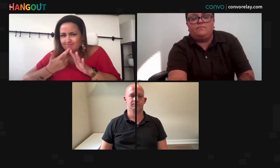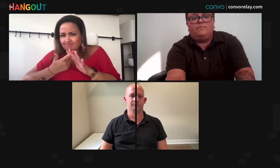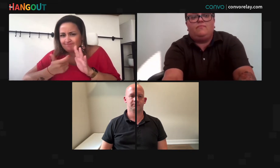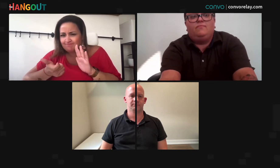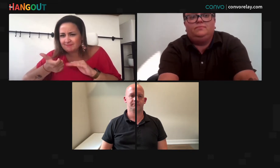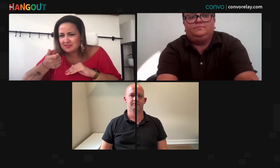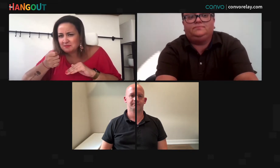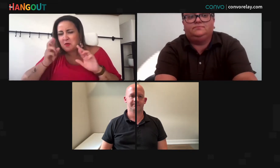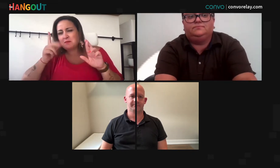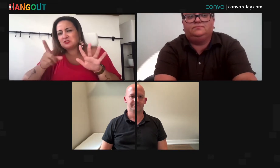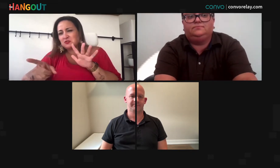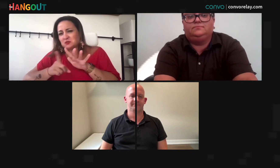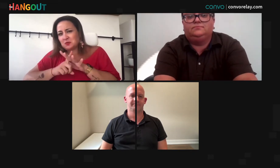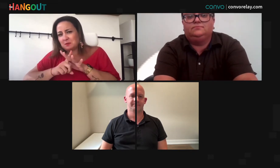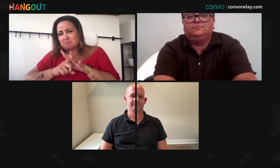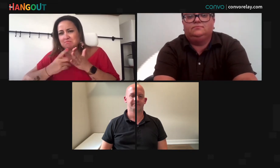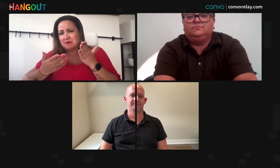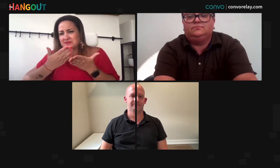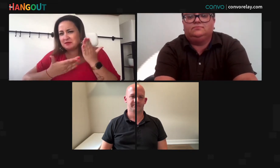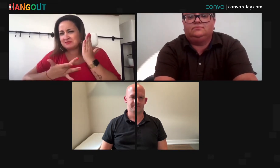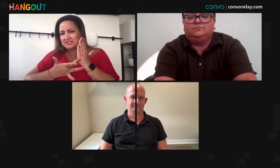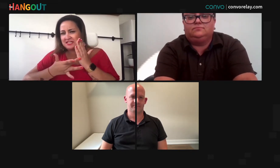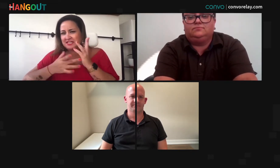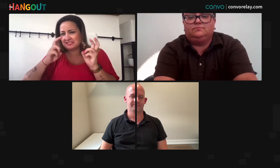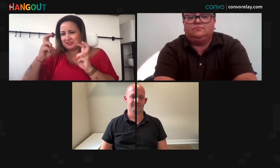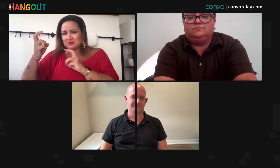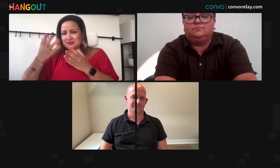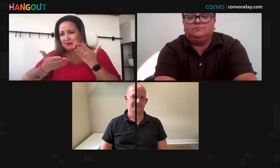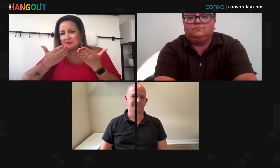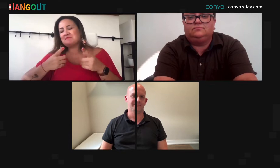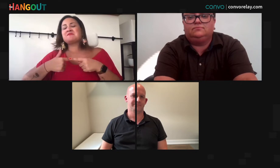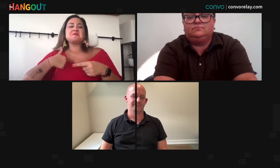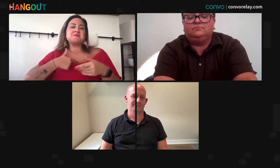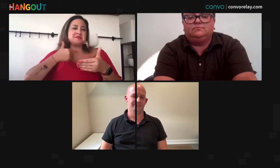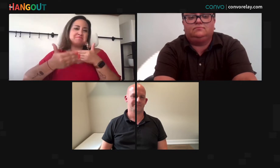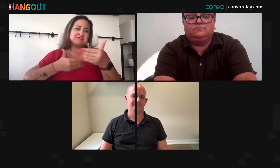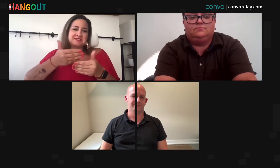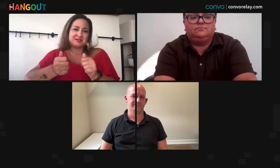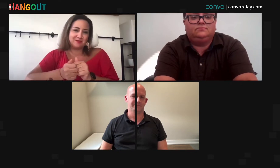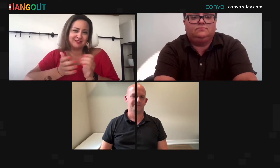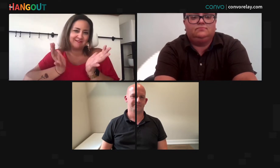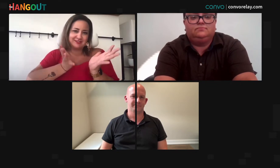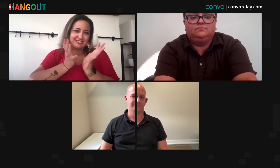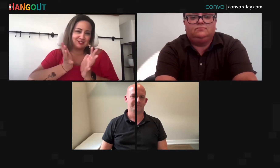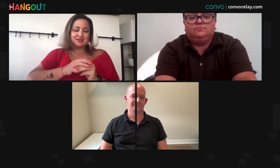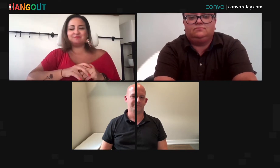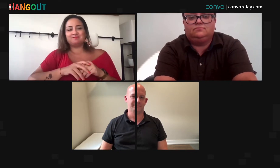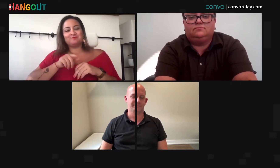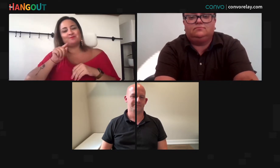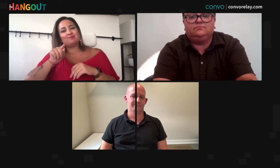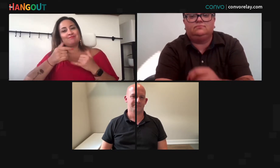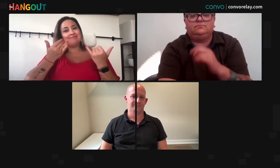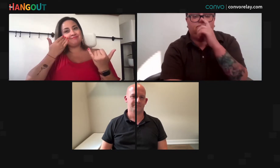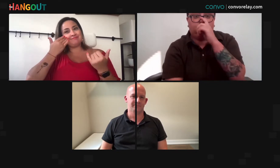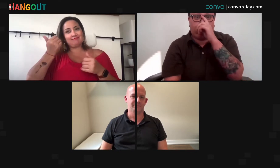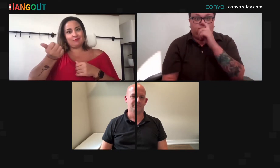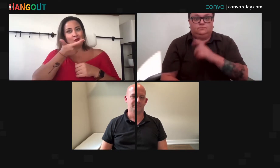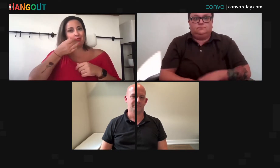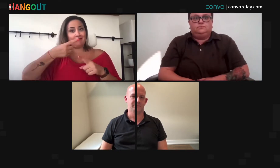is something that all of us, Cookie seemed like she just went away. Her video just went away, but we'll continue with the conversation